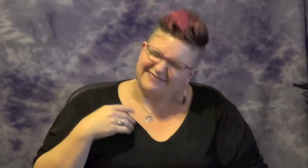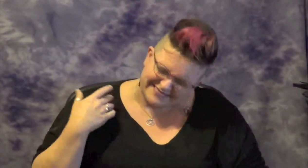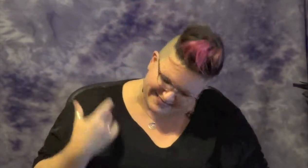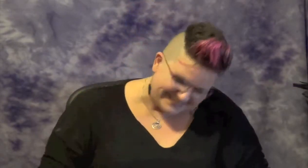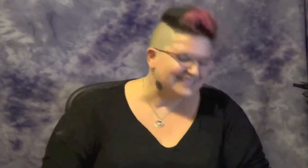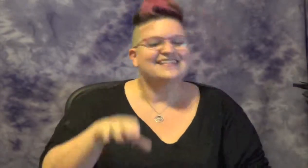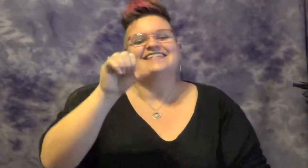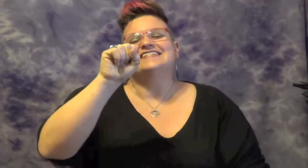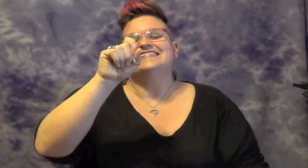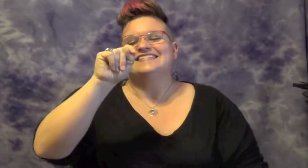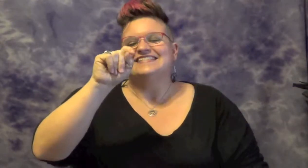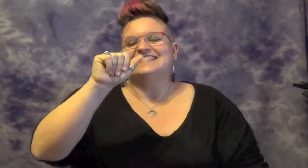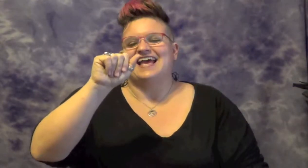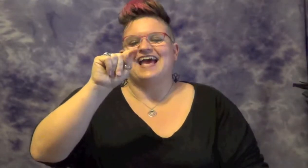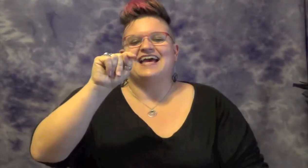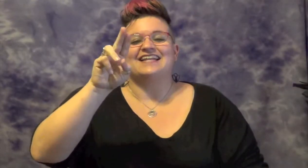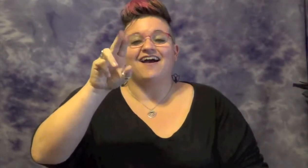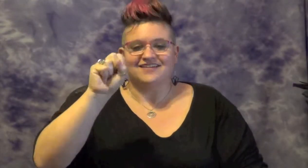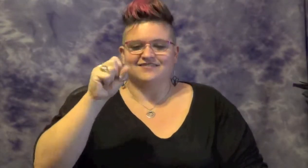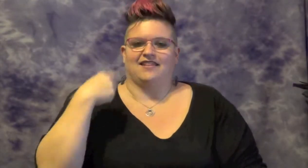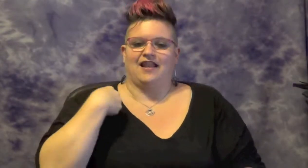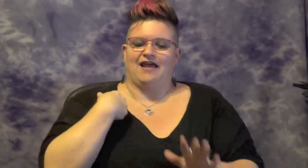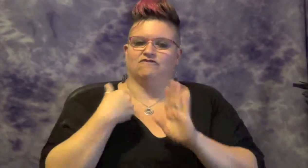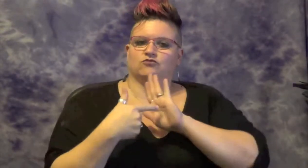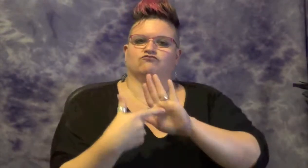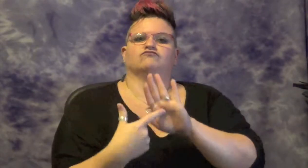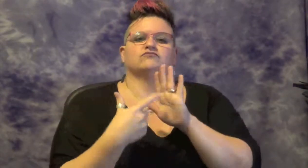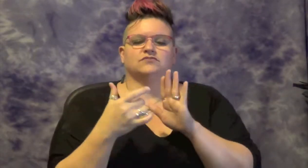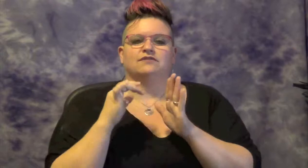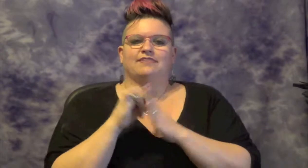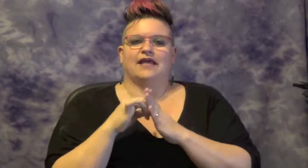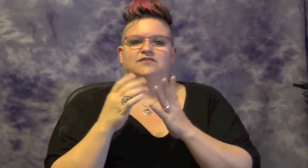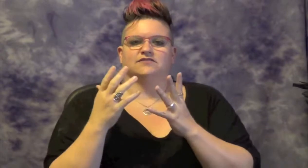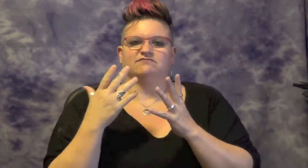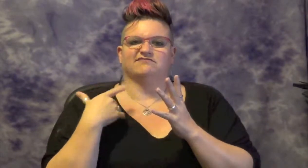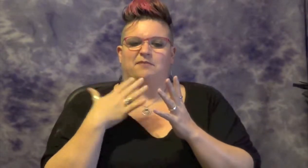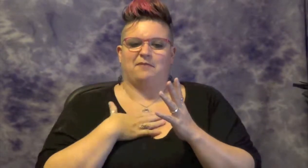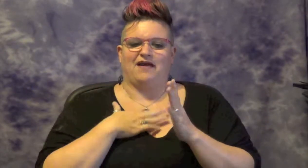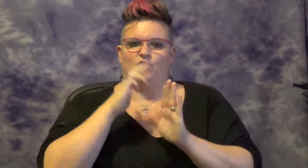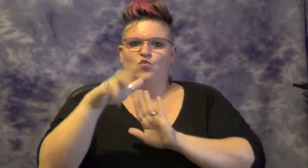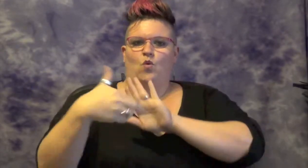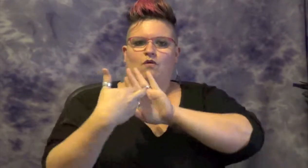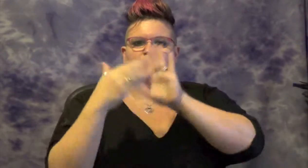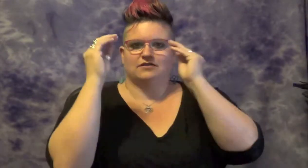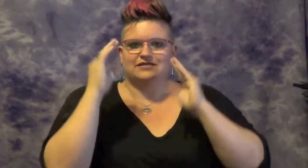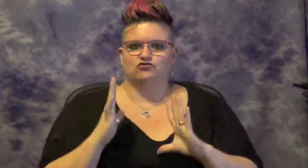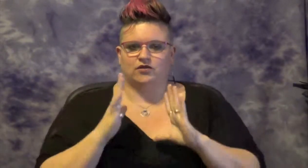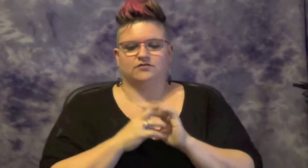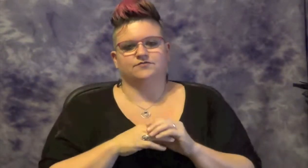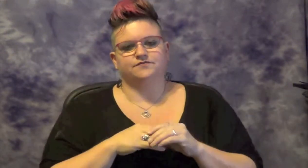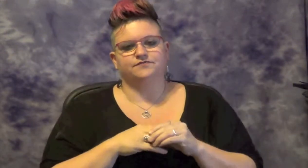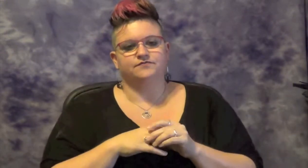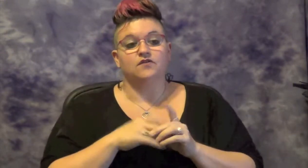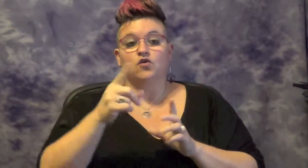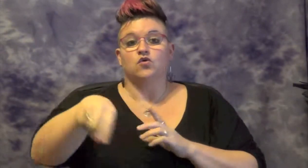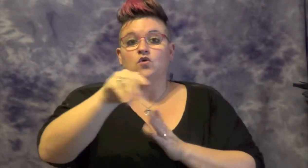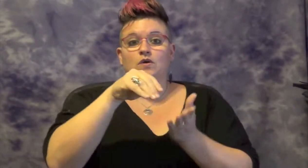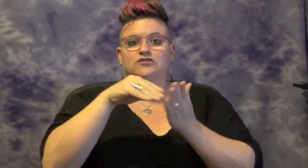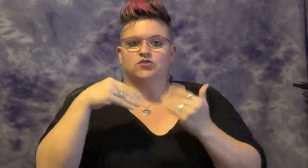stuff like that. But we have specific status that we have to represent based on what roles you